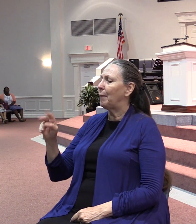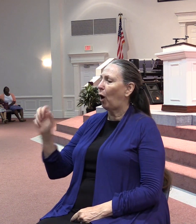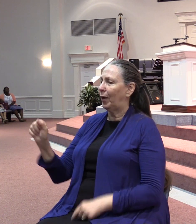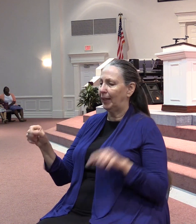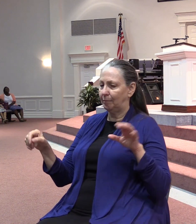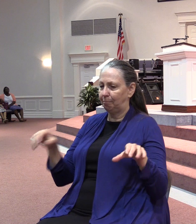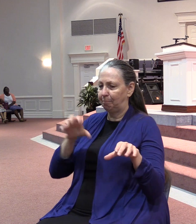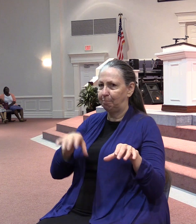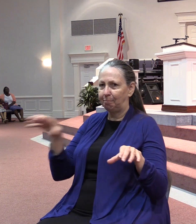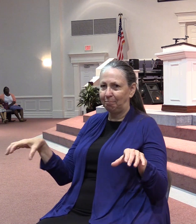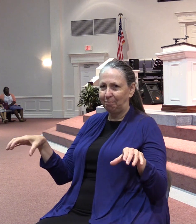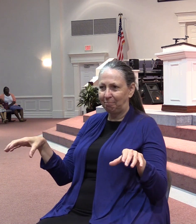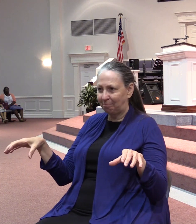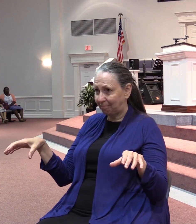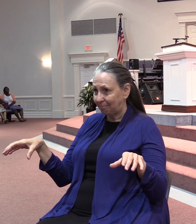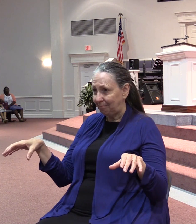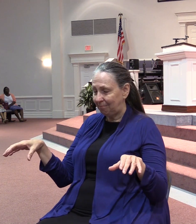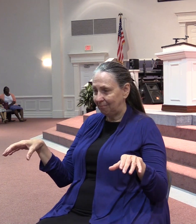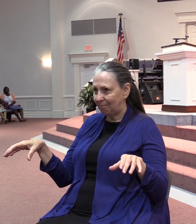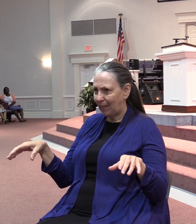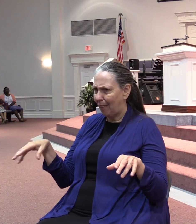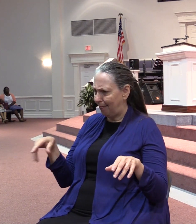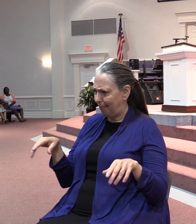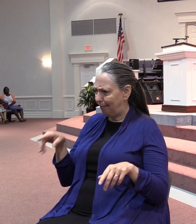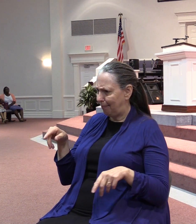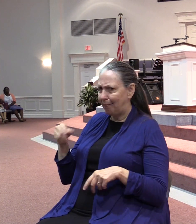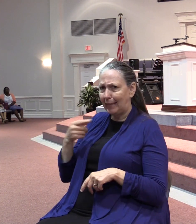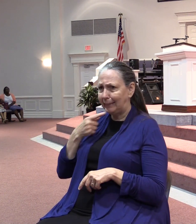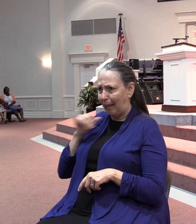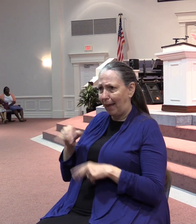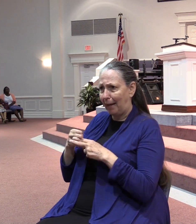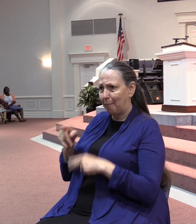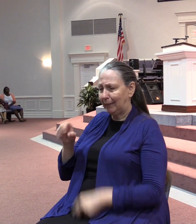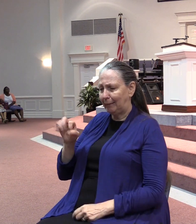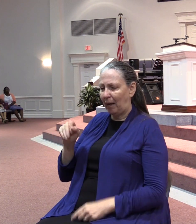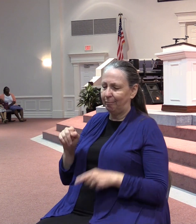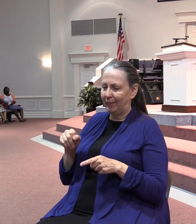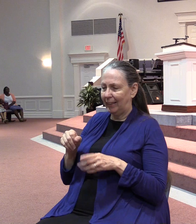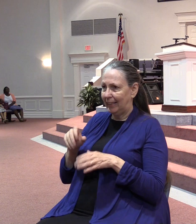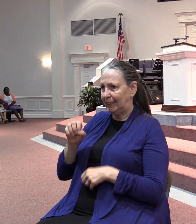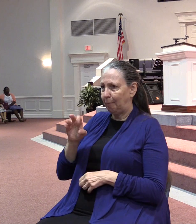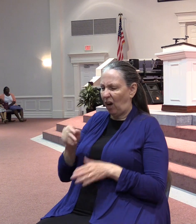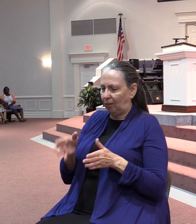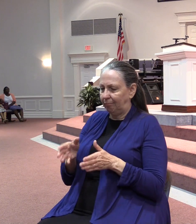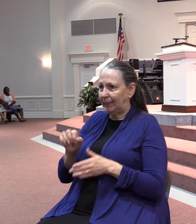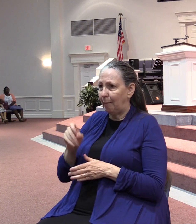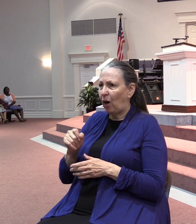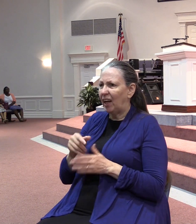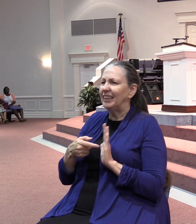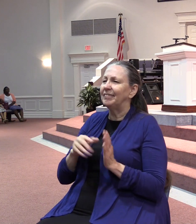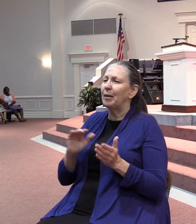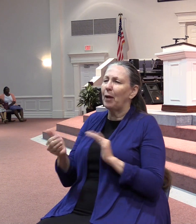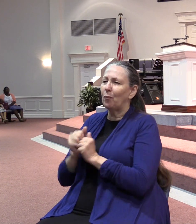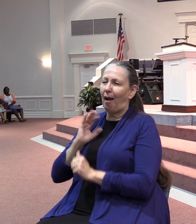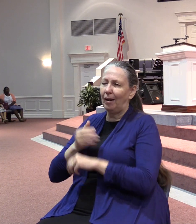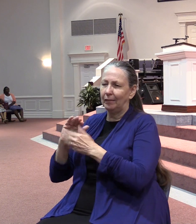Samaria. It's mentioned by name. Now remember, Samaria represents our city. So